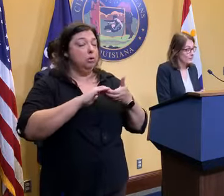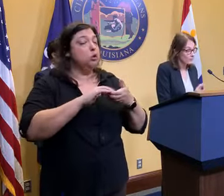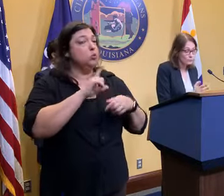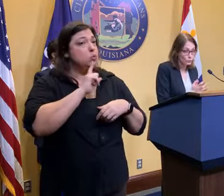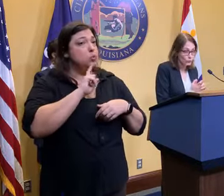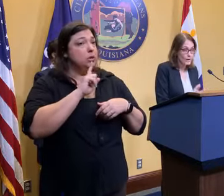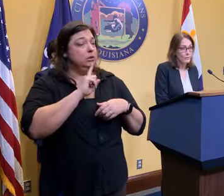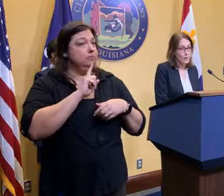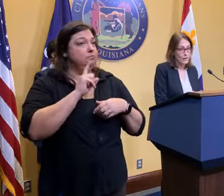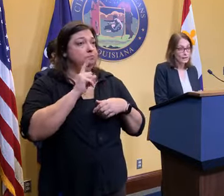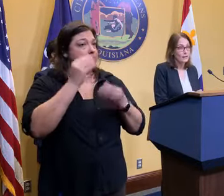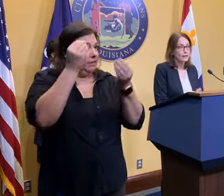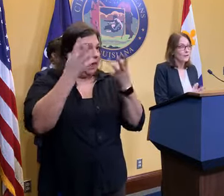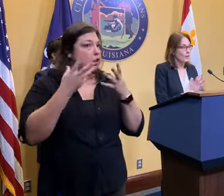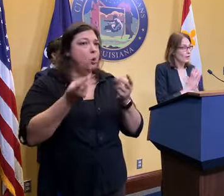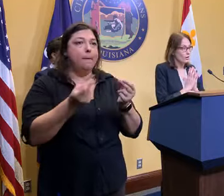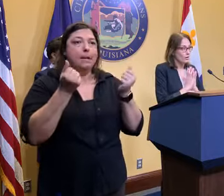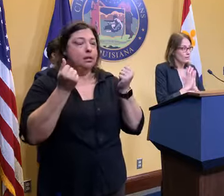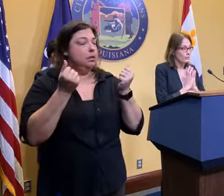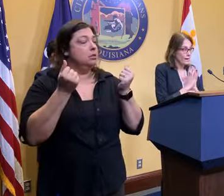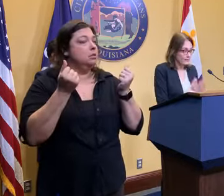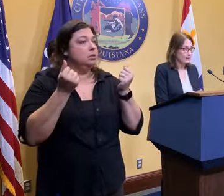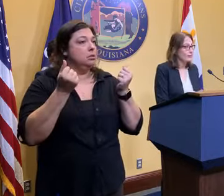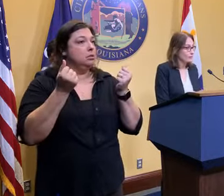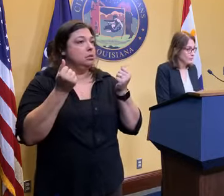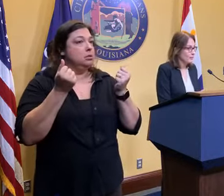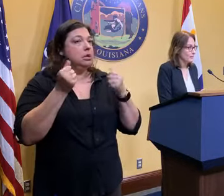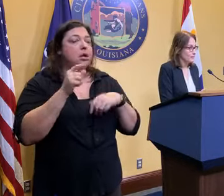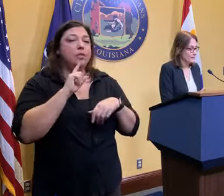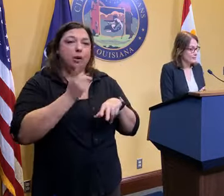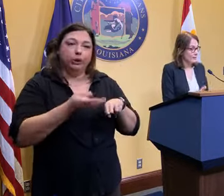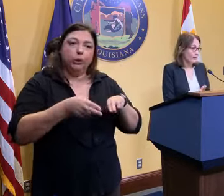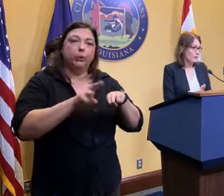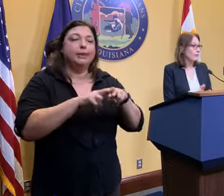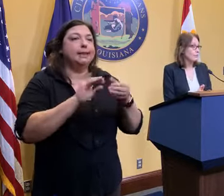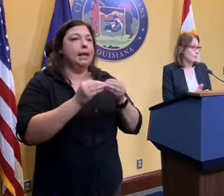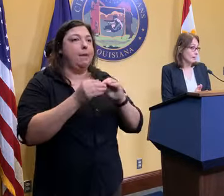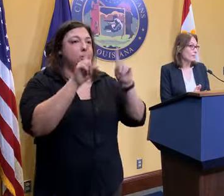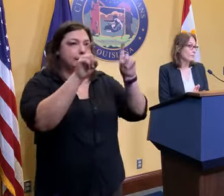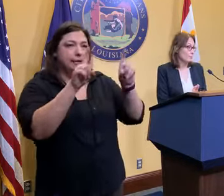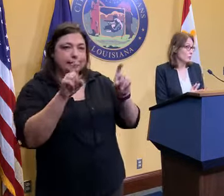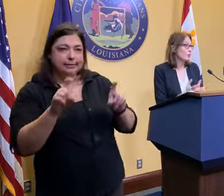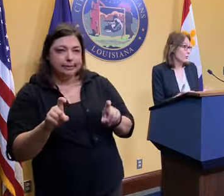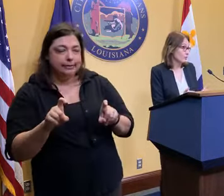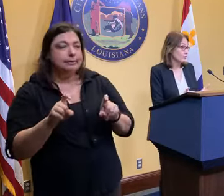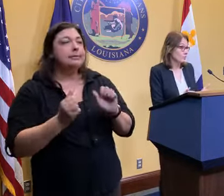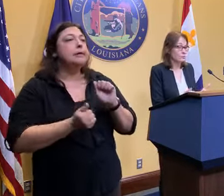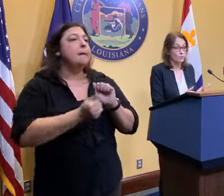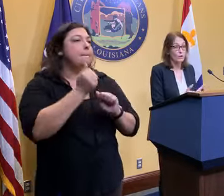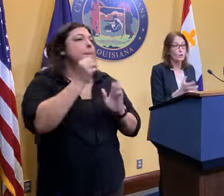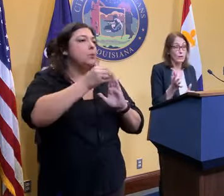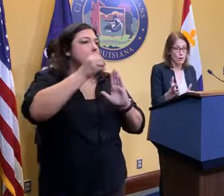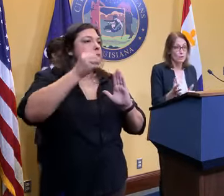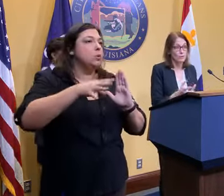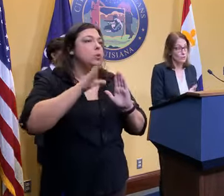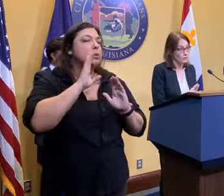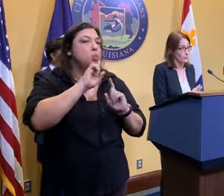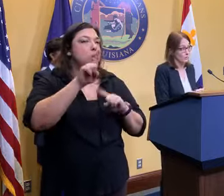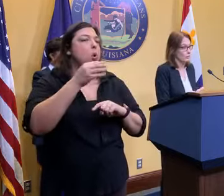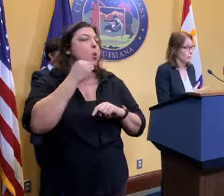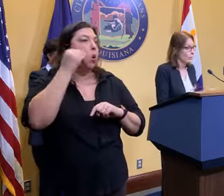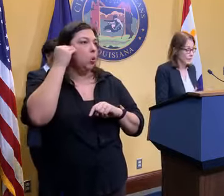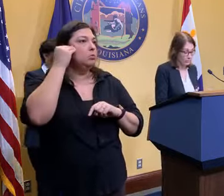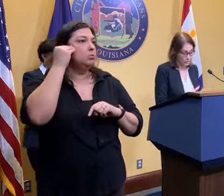of this right away. They are vastly increasing their testing, and they know that most of our students will be going home in